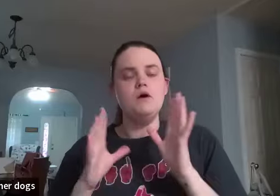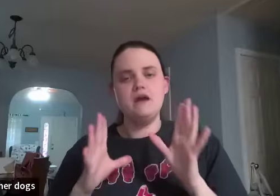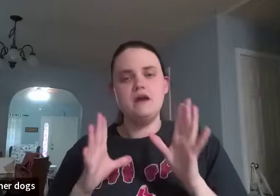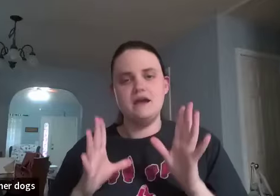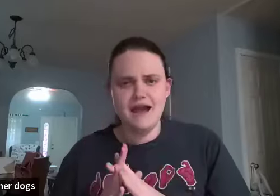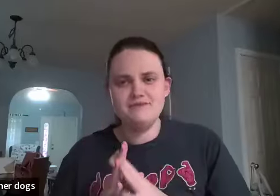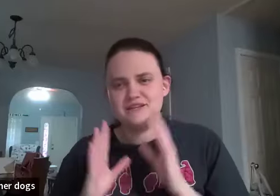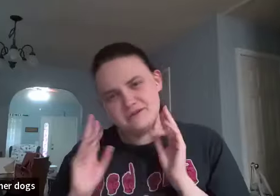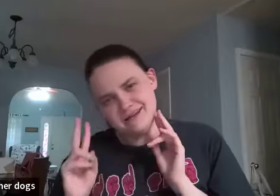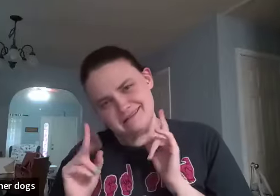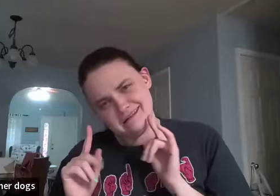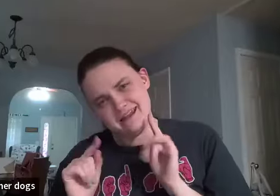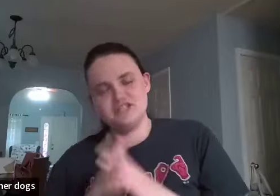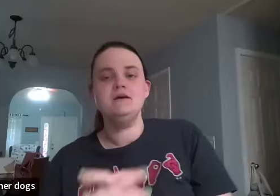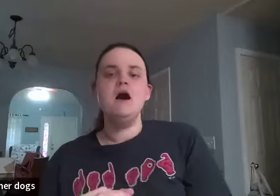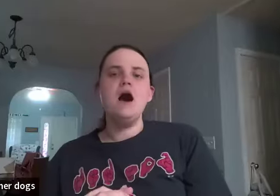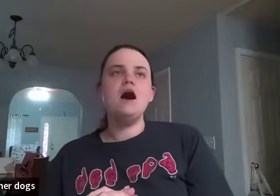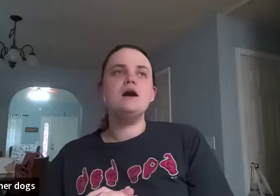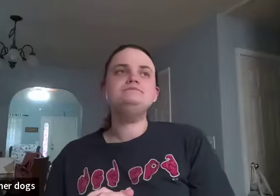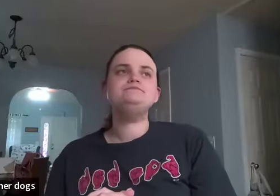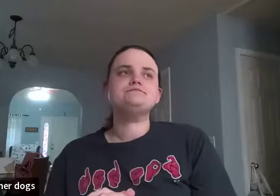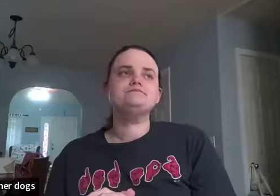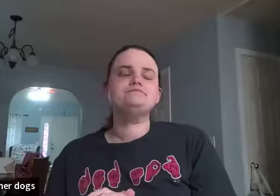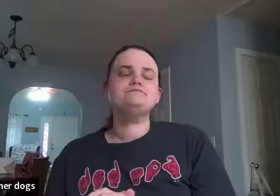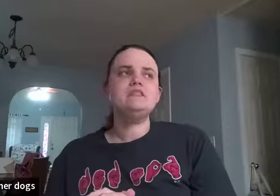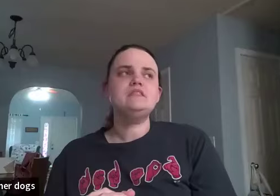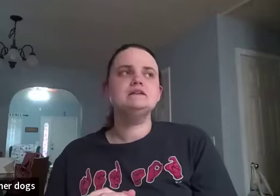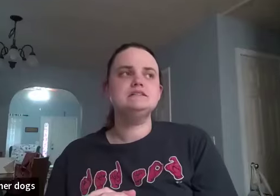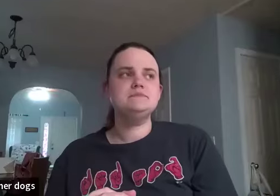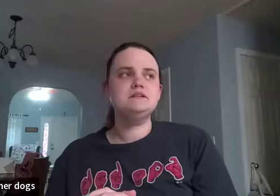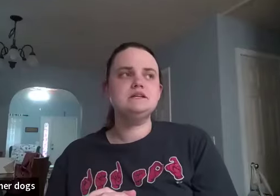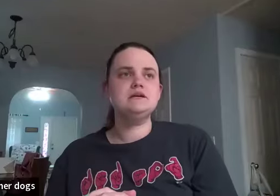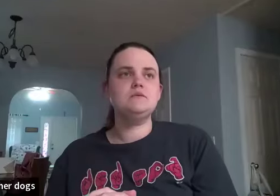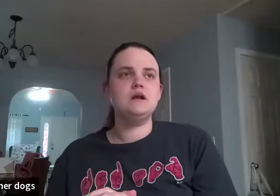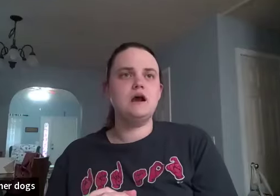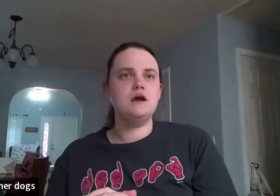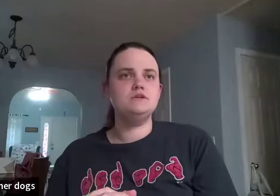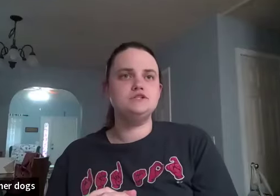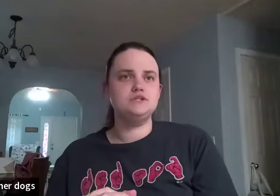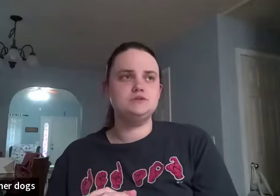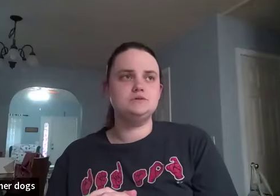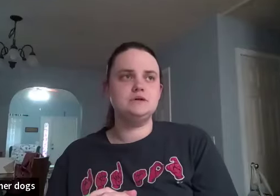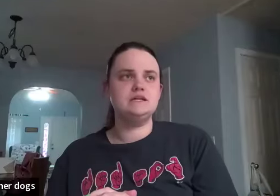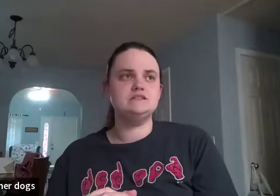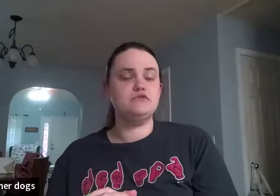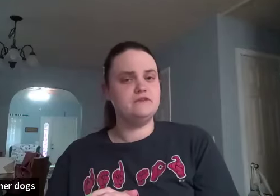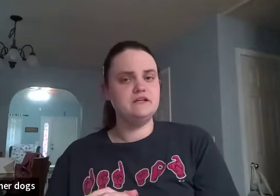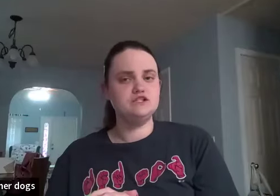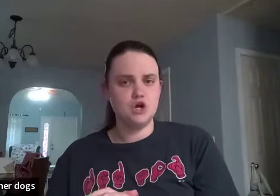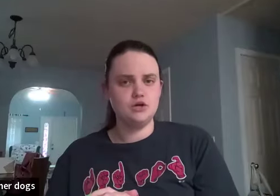Oh, okay. Sorry. I was like reading. I was like, how to catch it? Um, Typically what I would do is for feelings